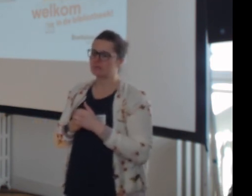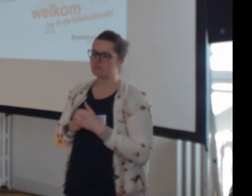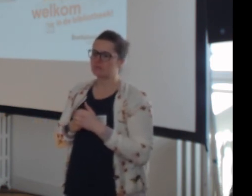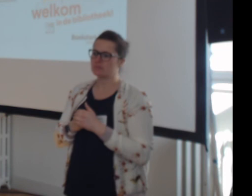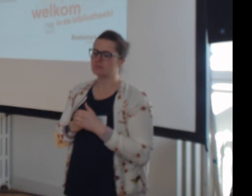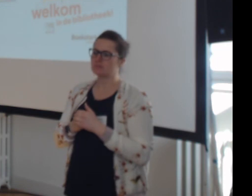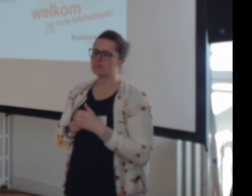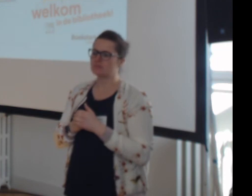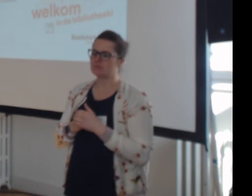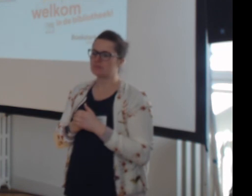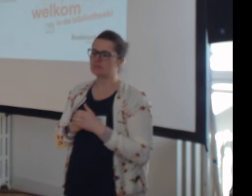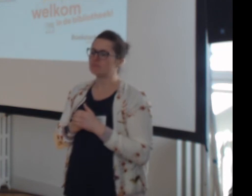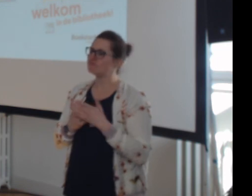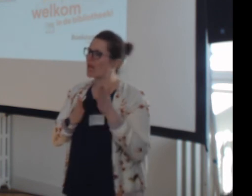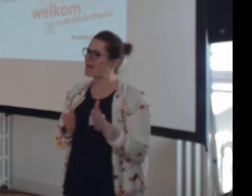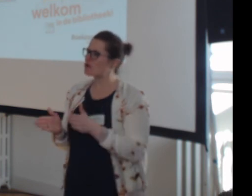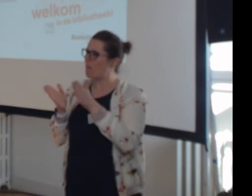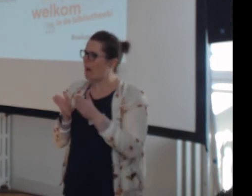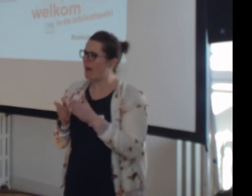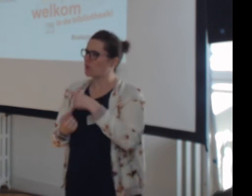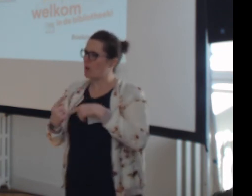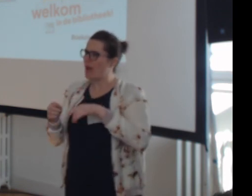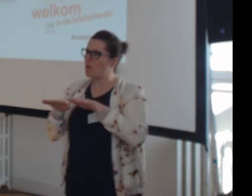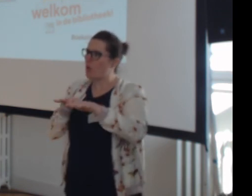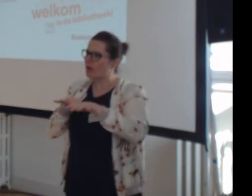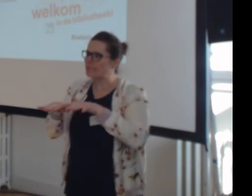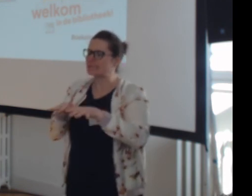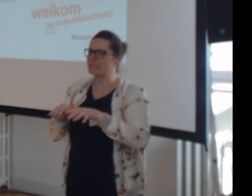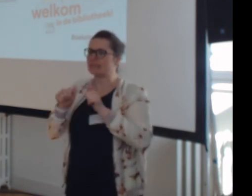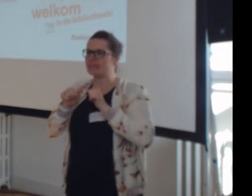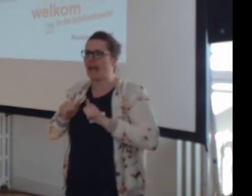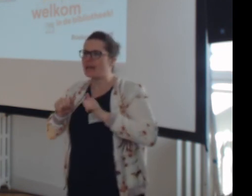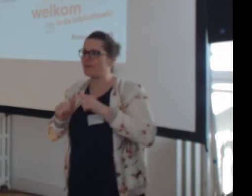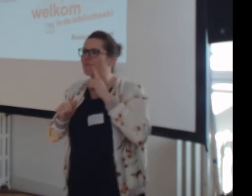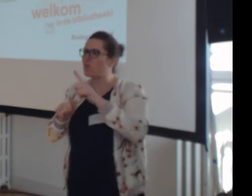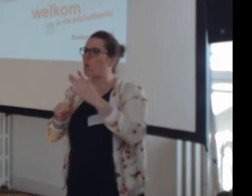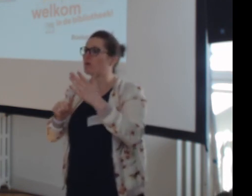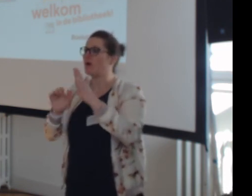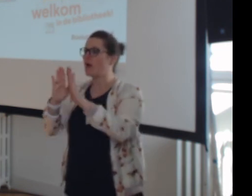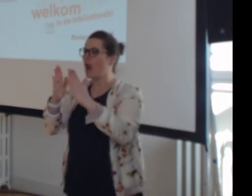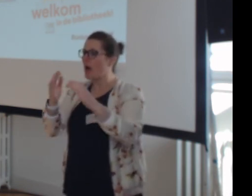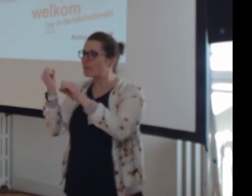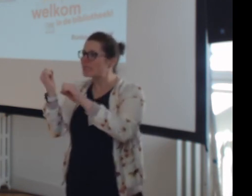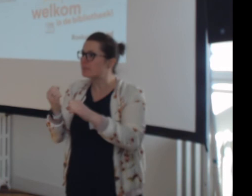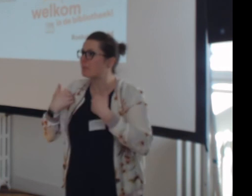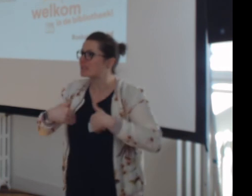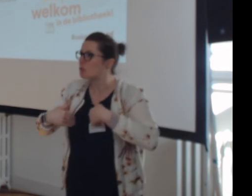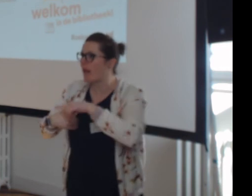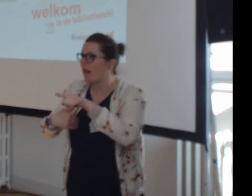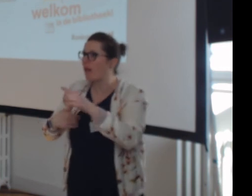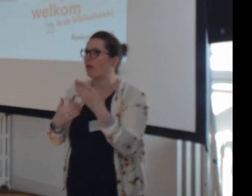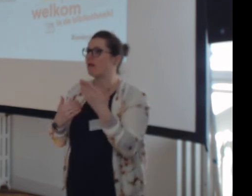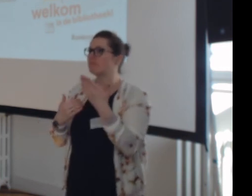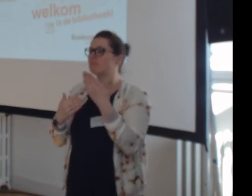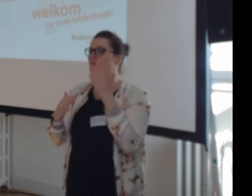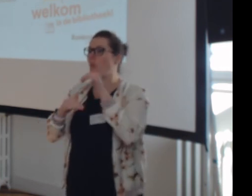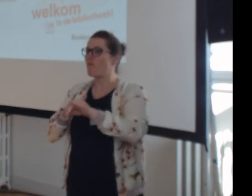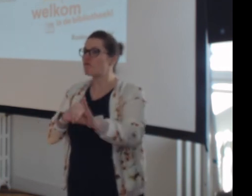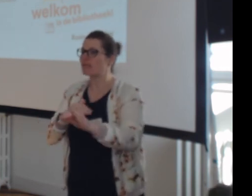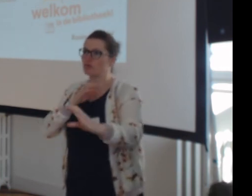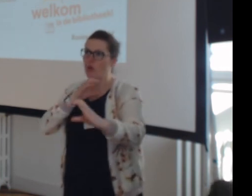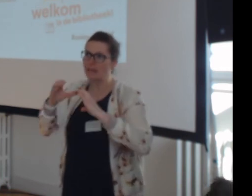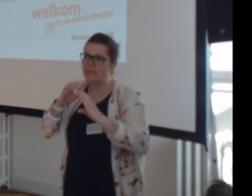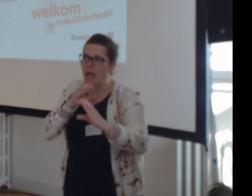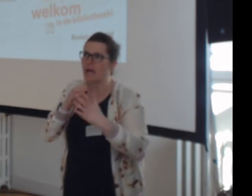on a regular basis, trainings for library staff about communication, about